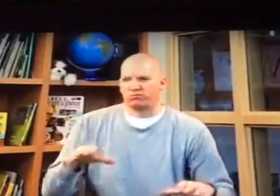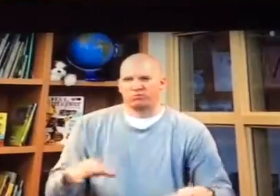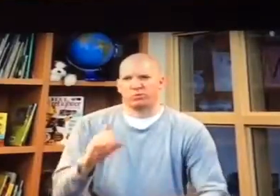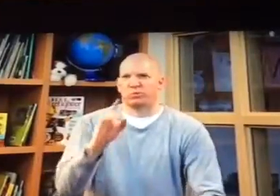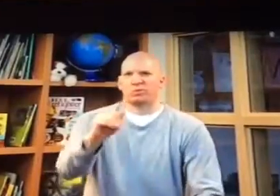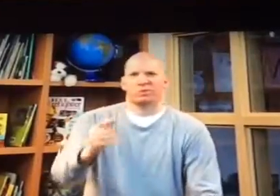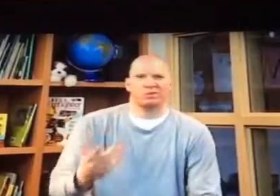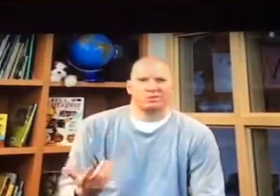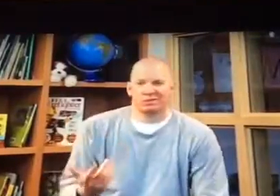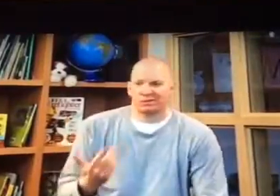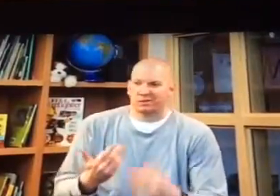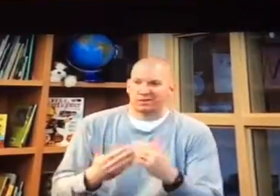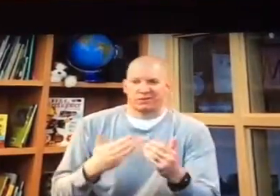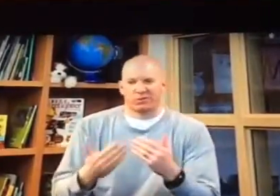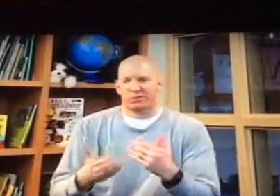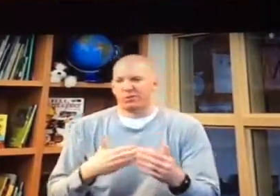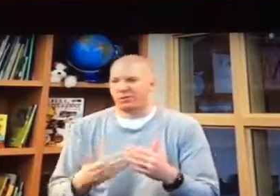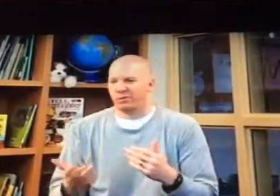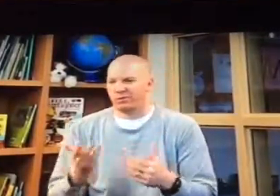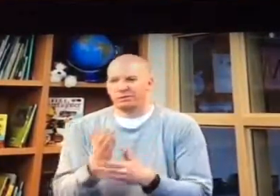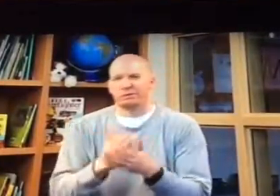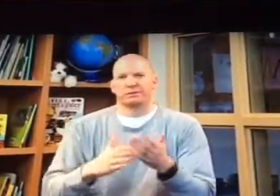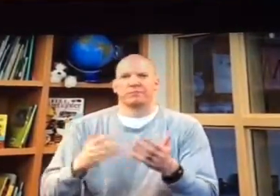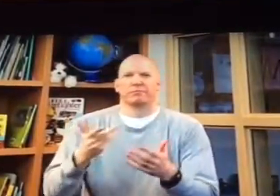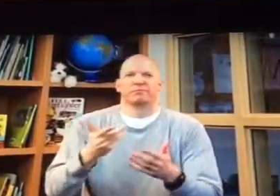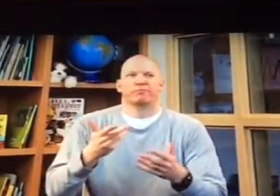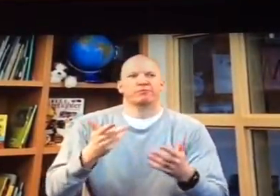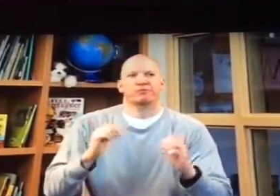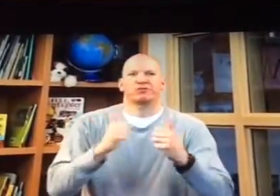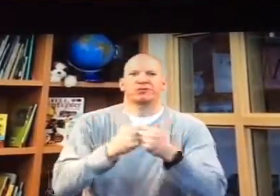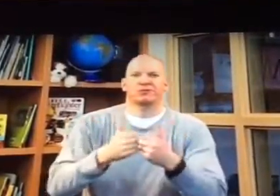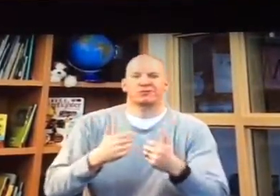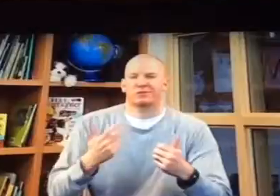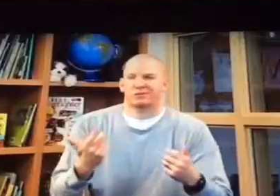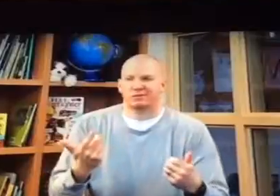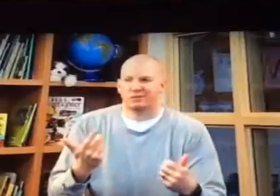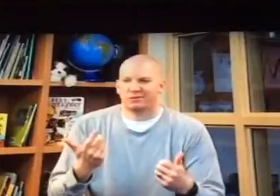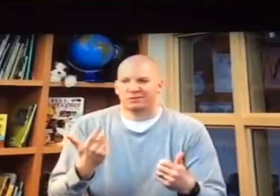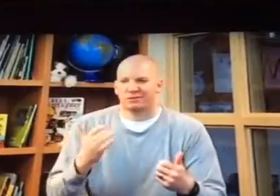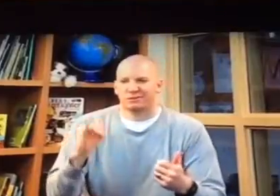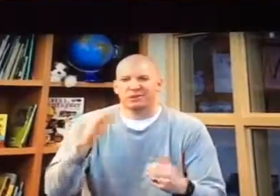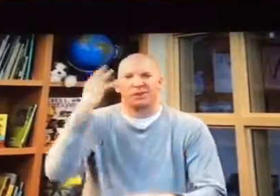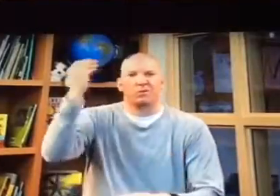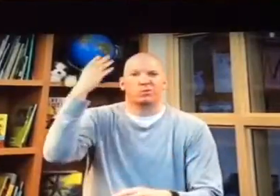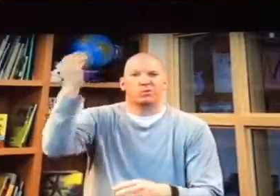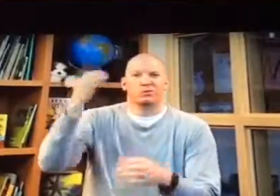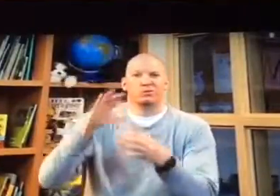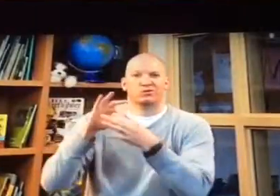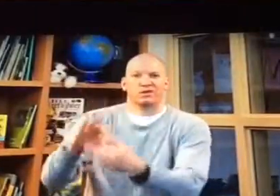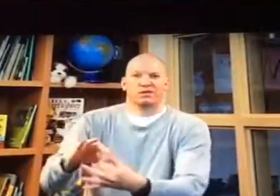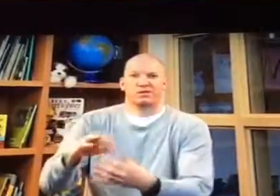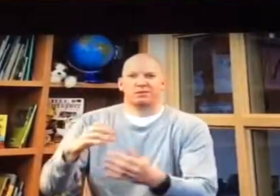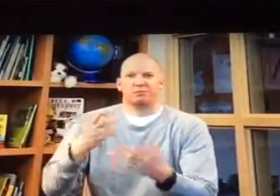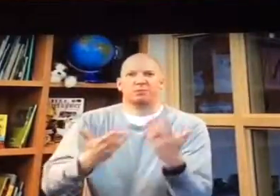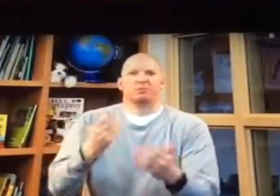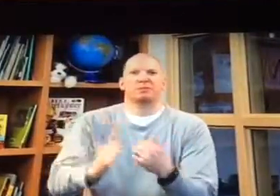opportunities. If you don't try, then you will never be able to do it. So yes, there are some challenges, out